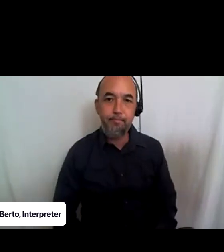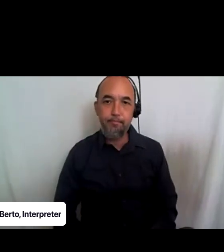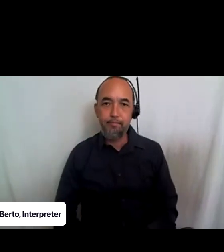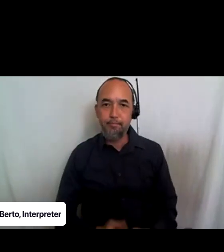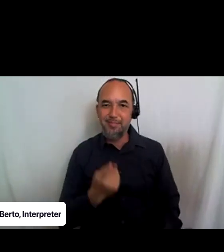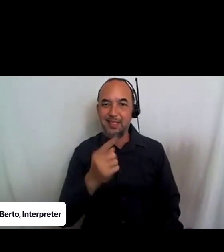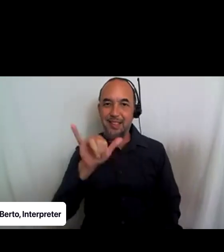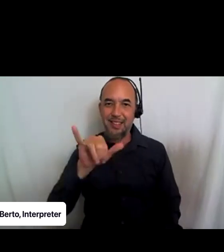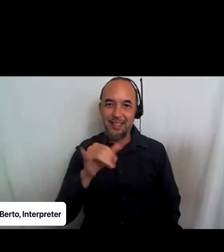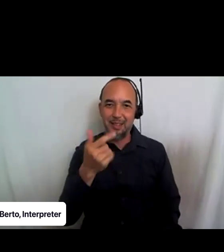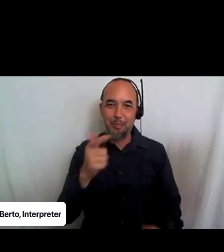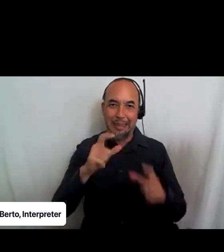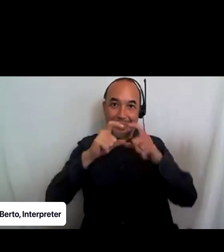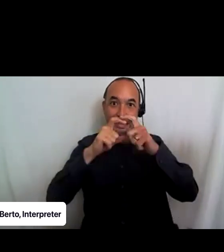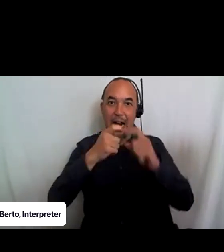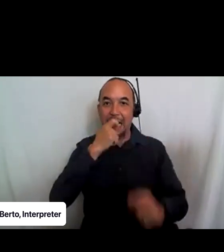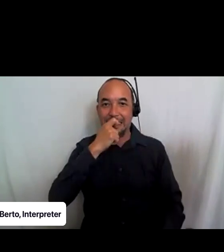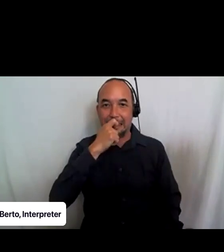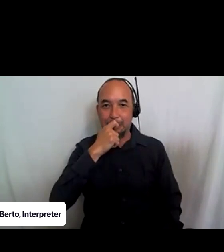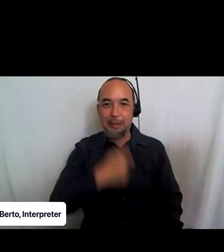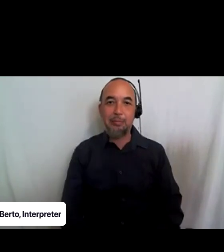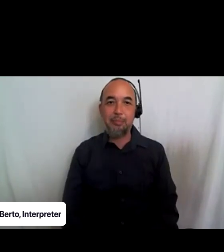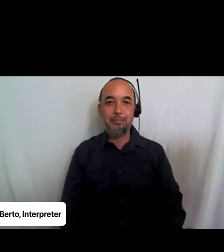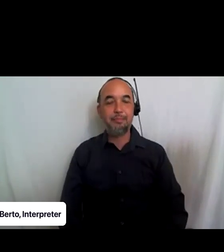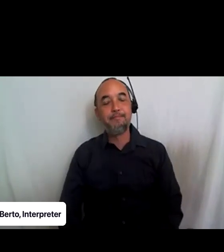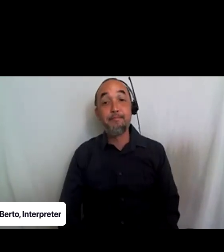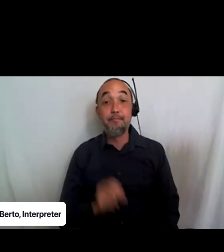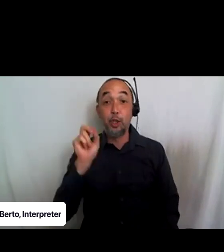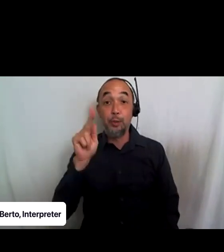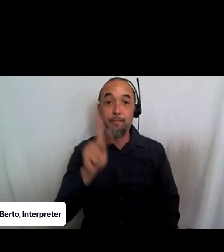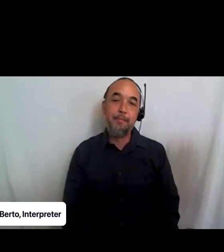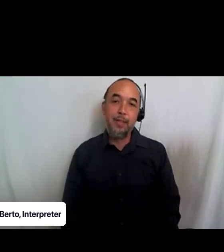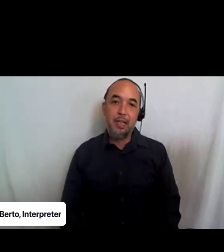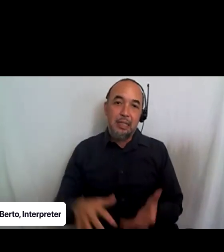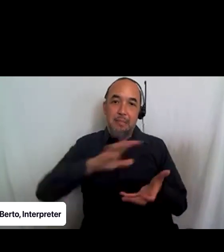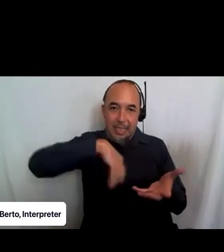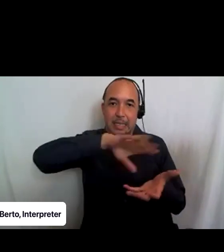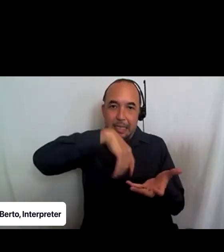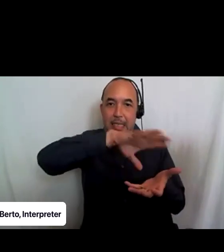block. I wrap what? All right, mix it all together.